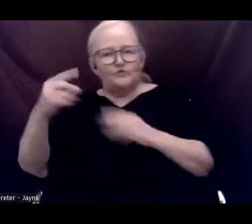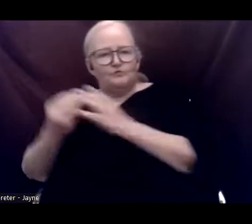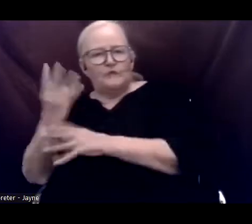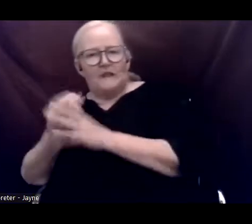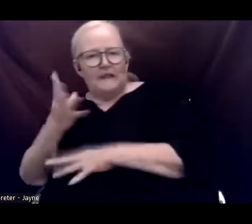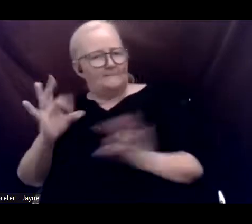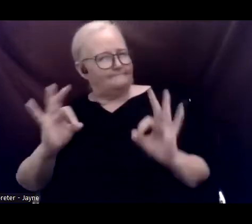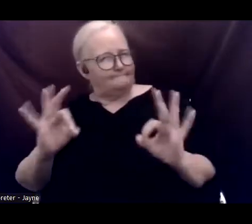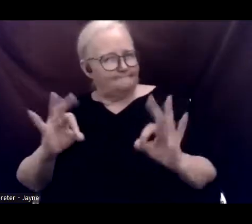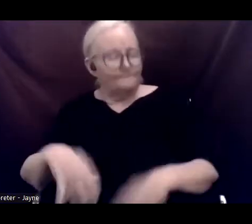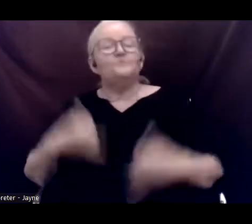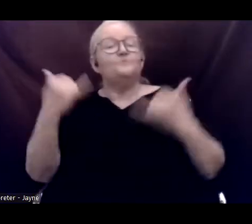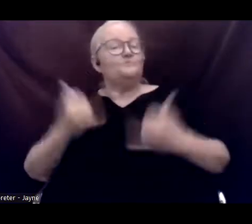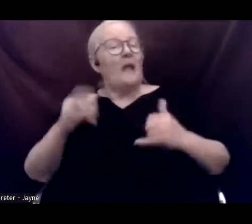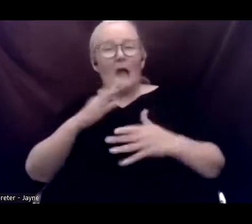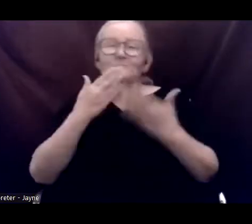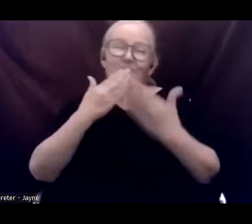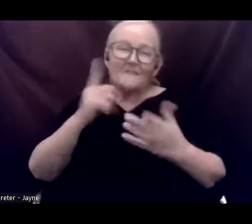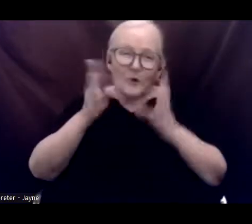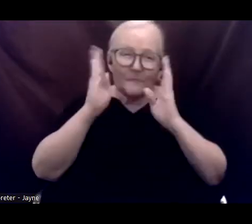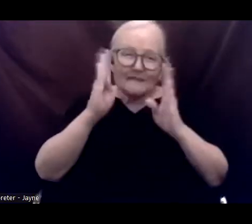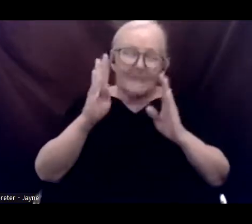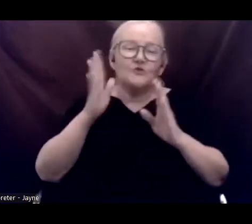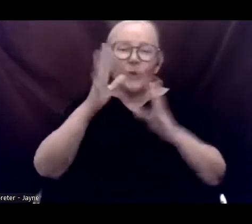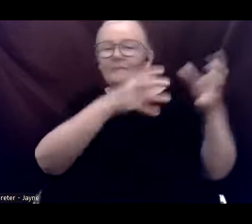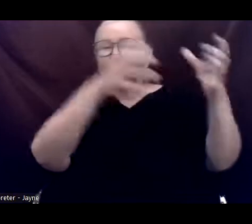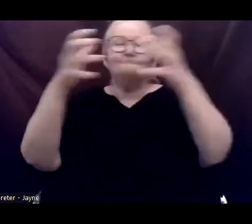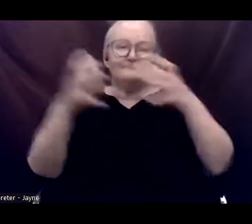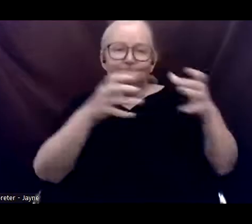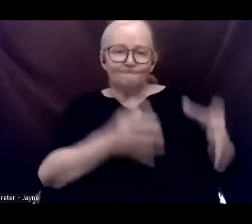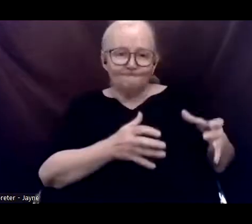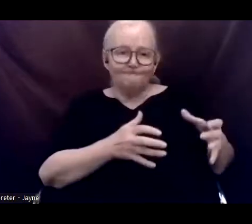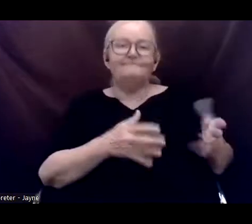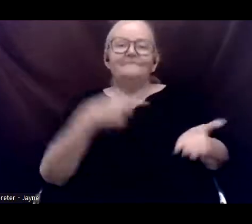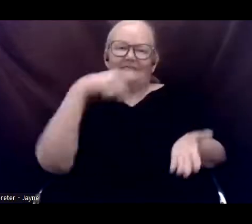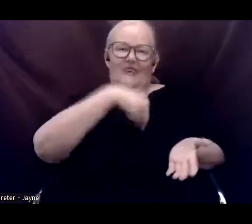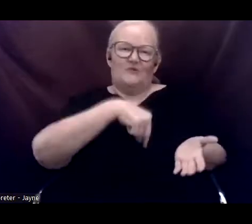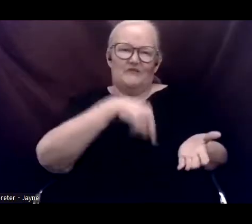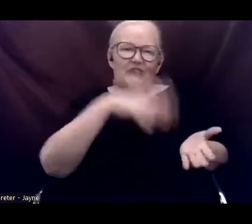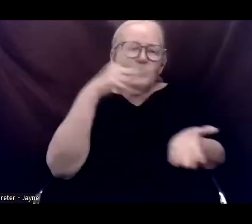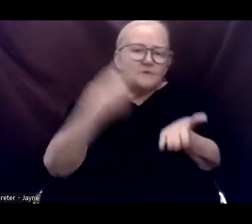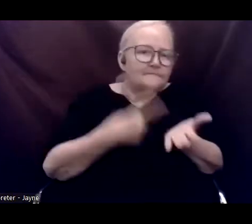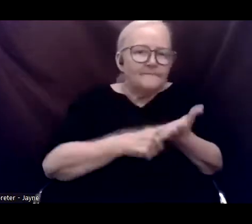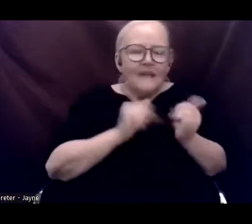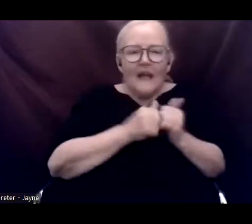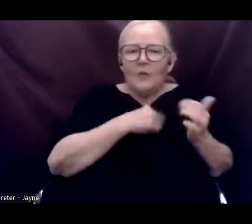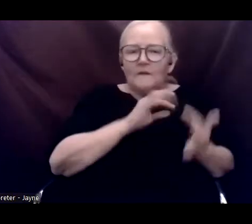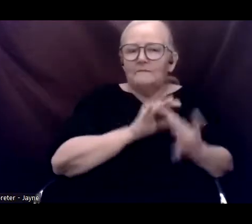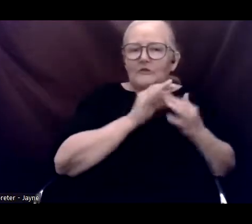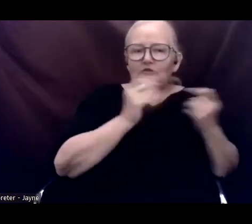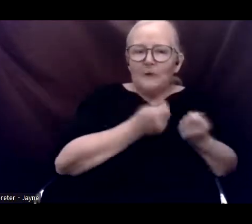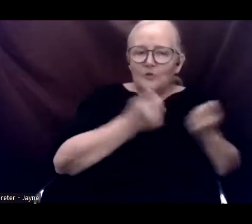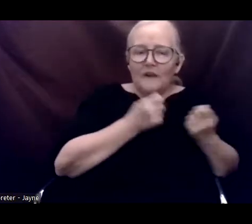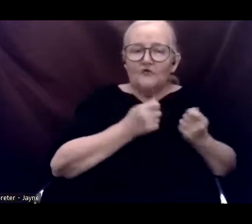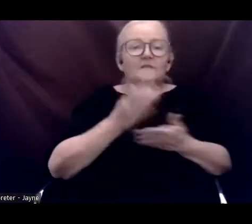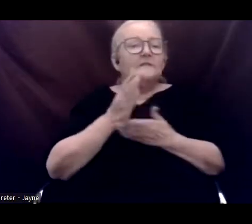going to go downstairs, and some of us will talk about celebrating this special day, and others of us are going to talk about taking